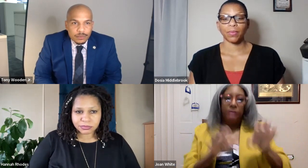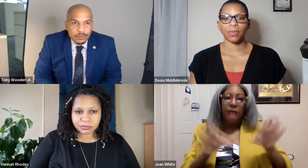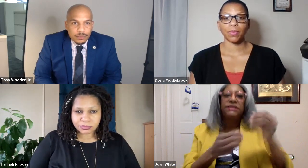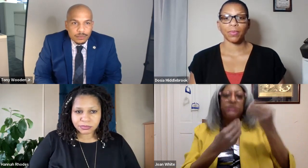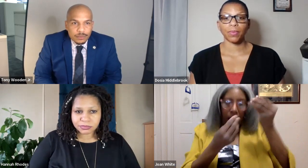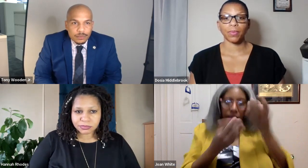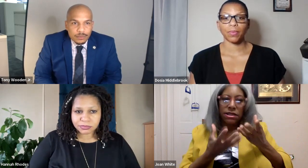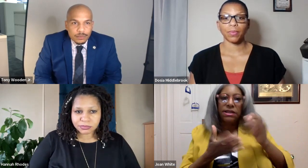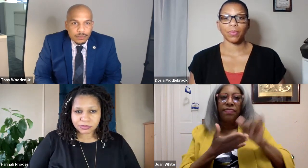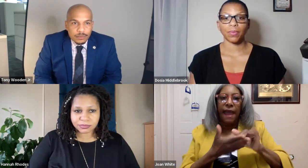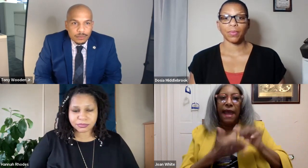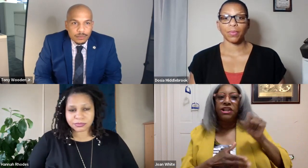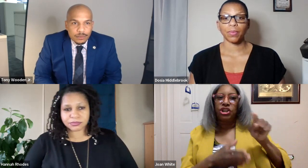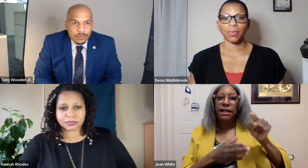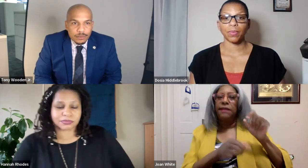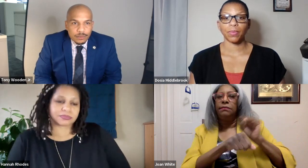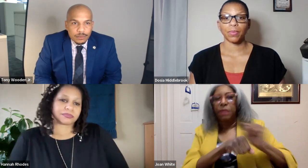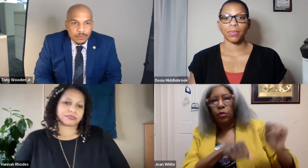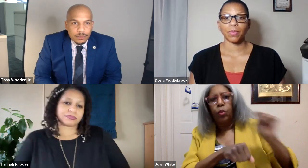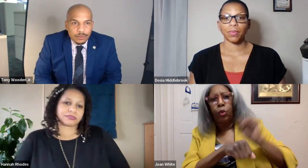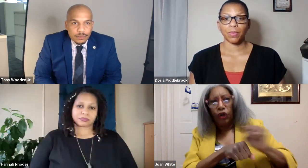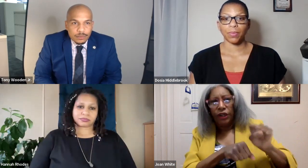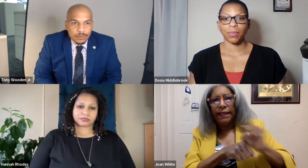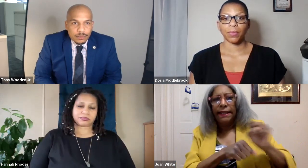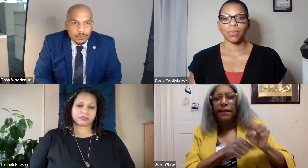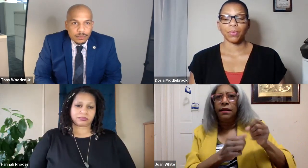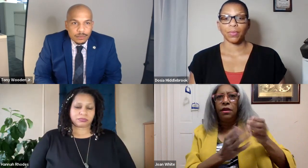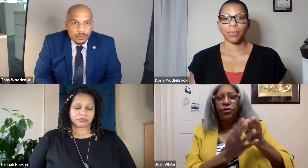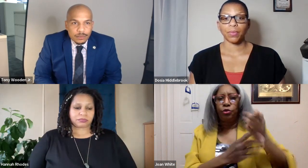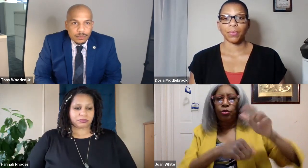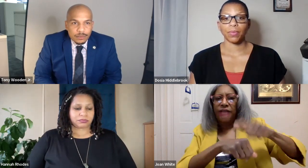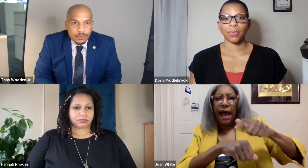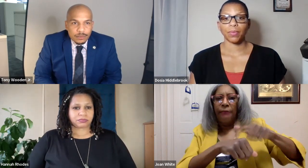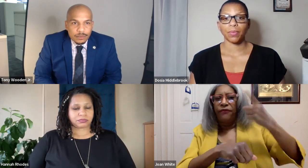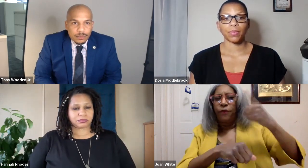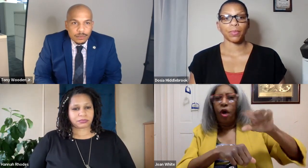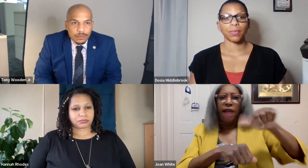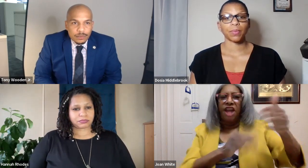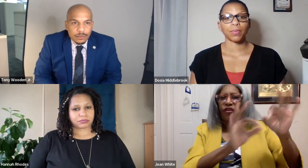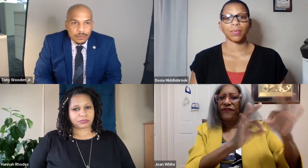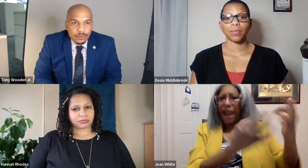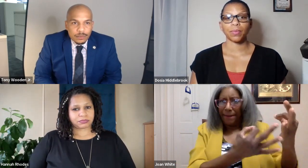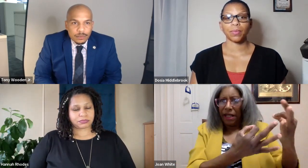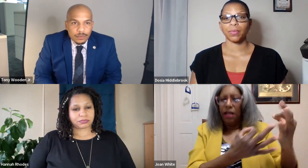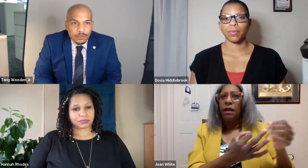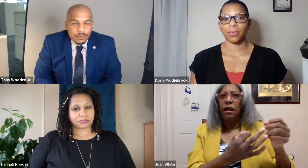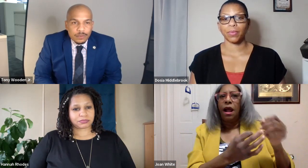didn't really tell a lot of stories, but she did do a lot for us. I mean, she talked about working through that time for